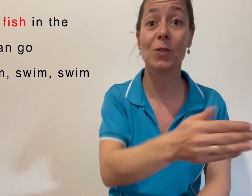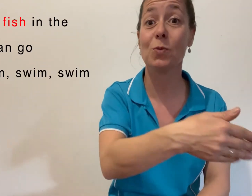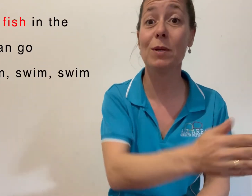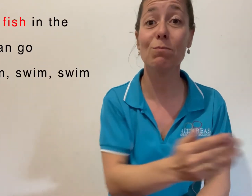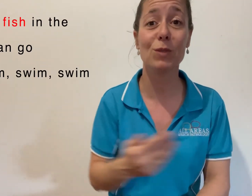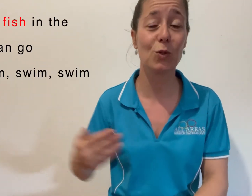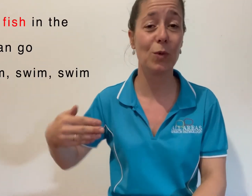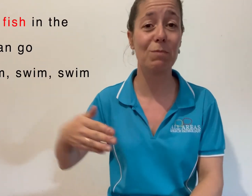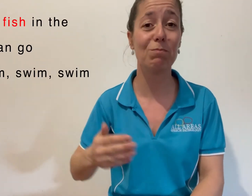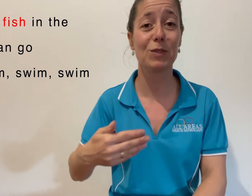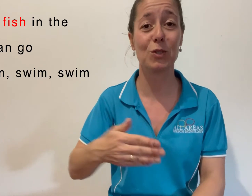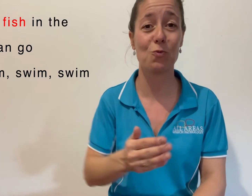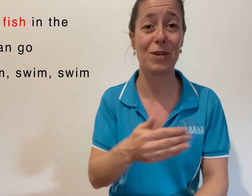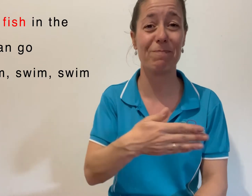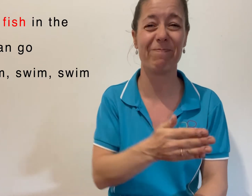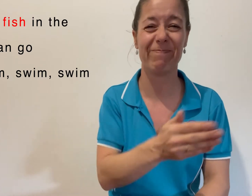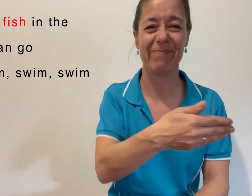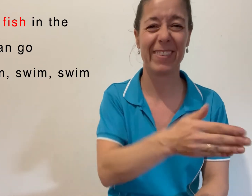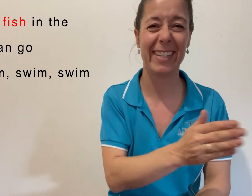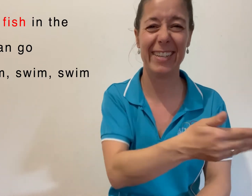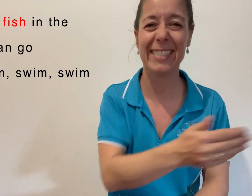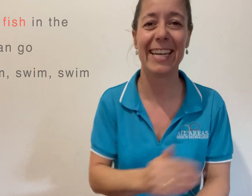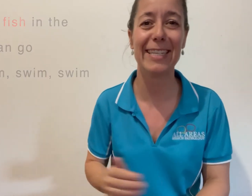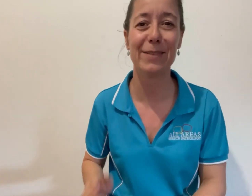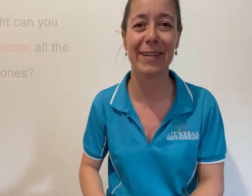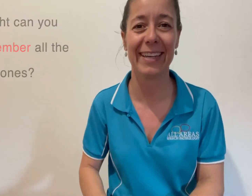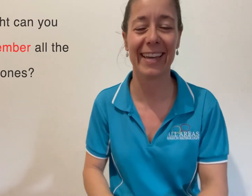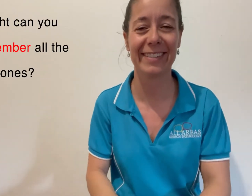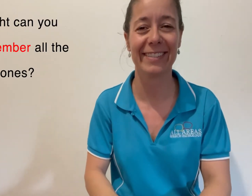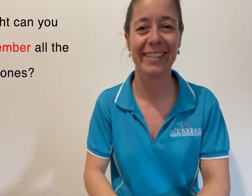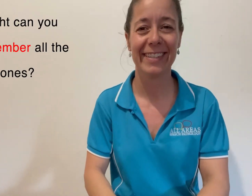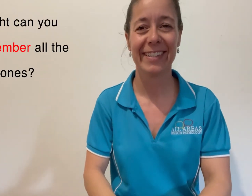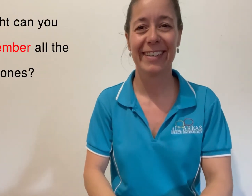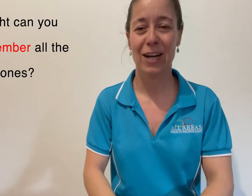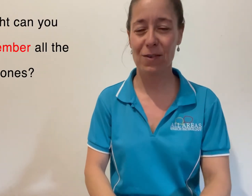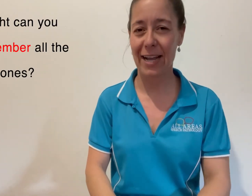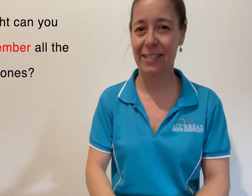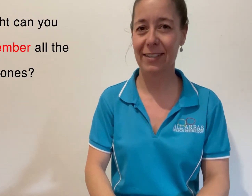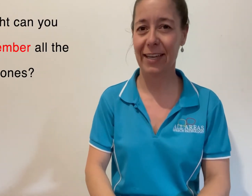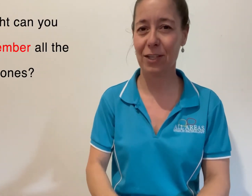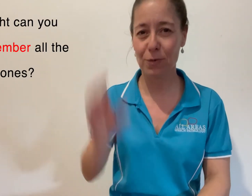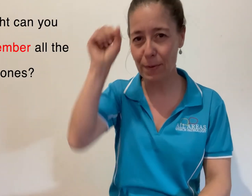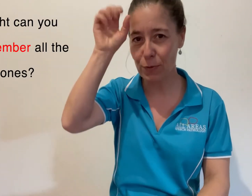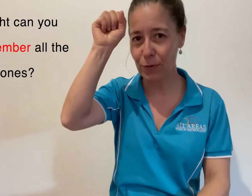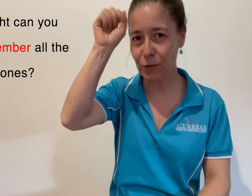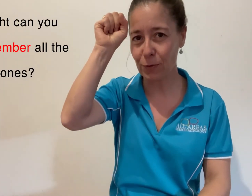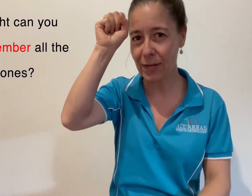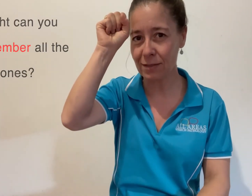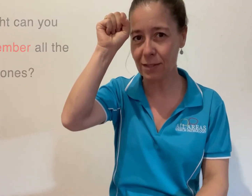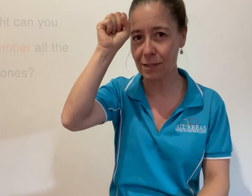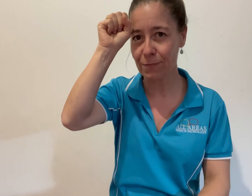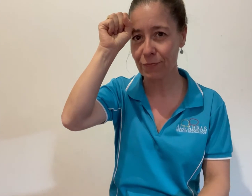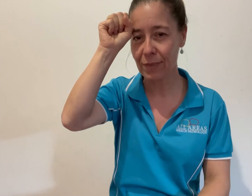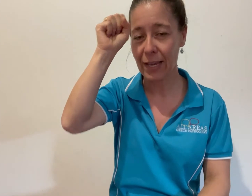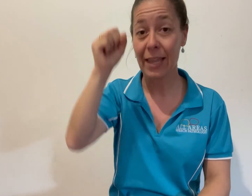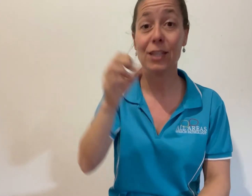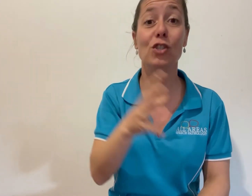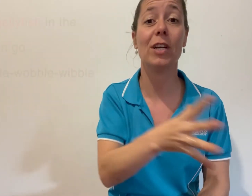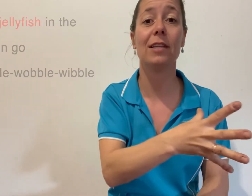swim, swim, swim. Nice, easy one again. All right, can you remember all the new ones? The jellyfish